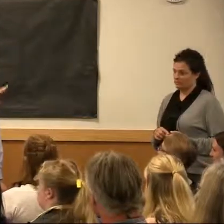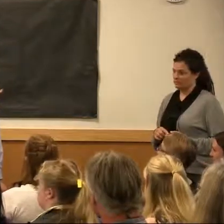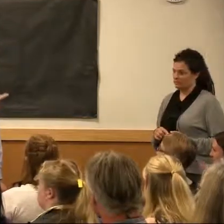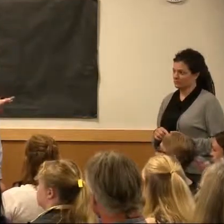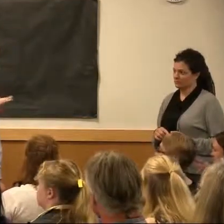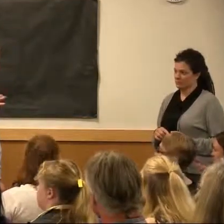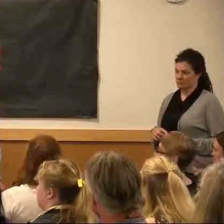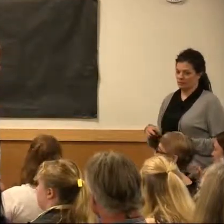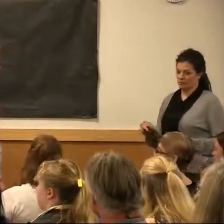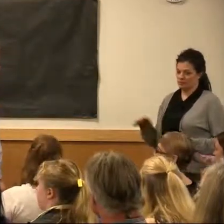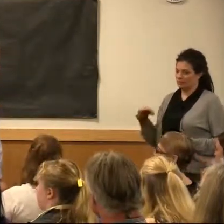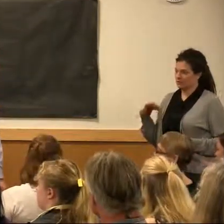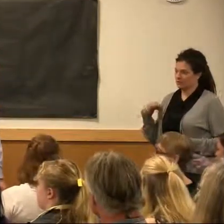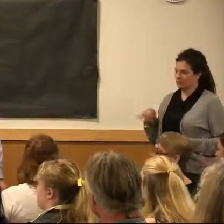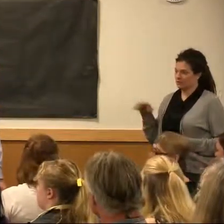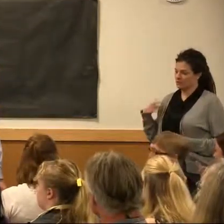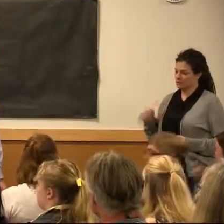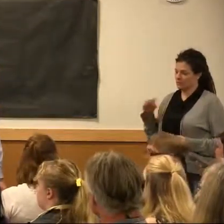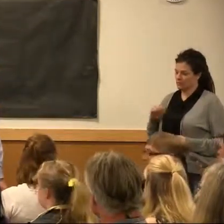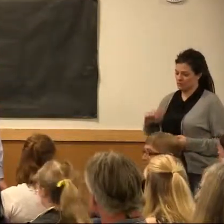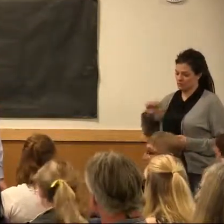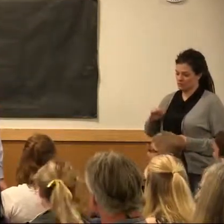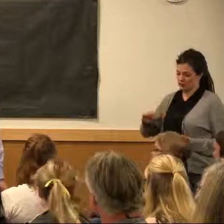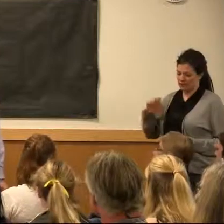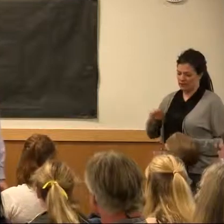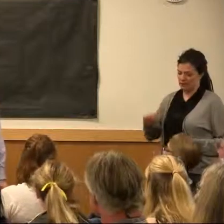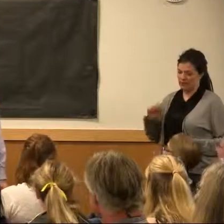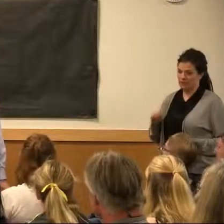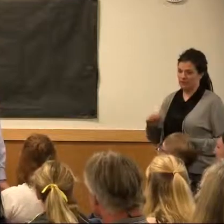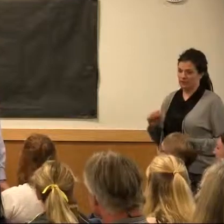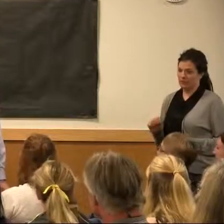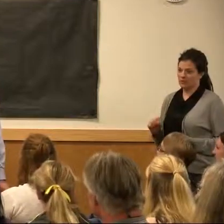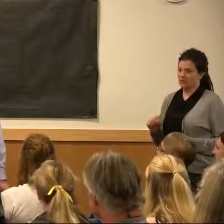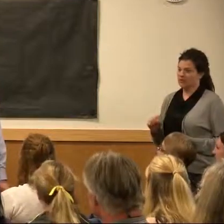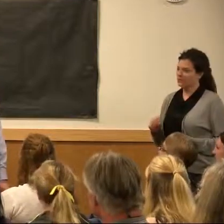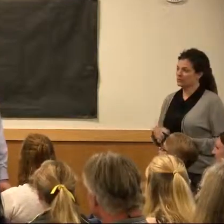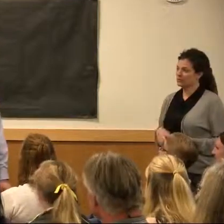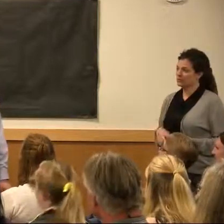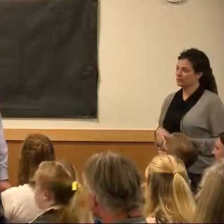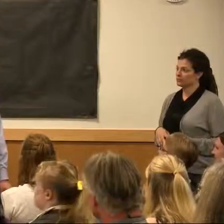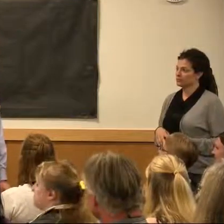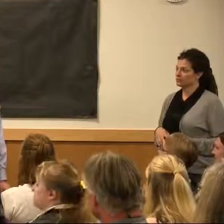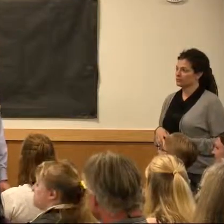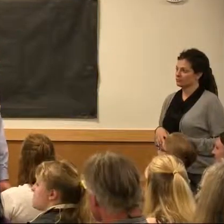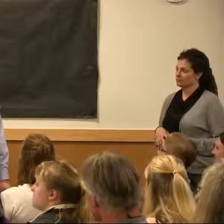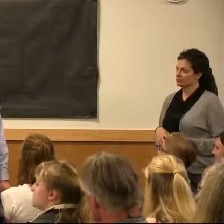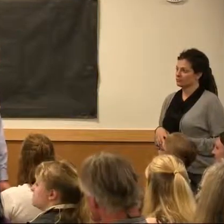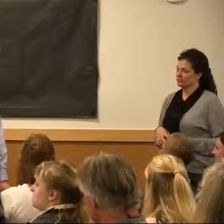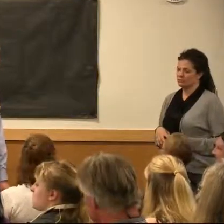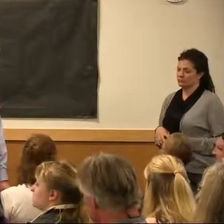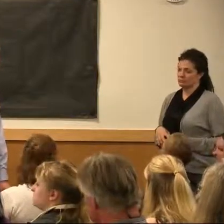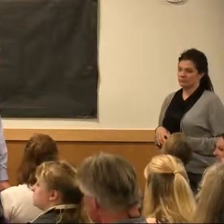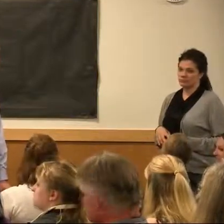credit. I was just making up asking for sorority. Sorority. I think it would be just.